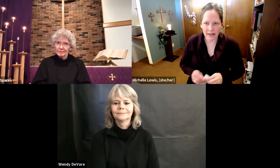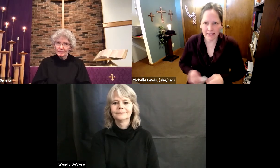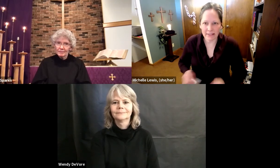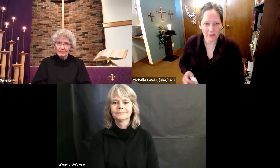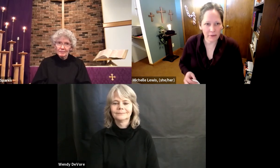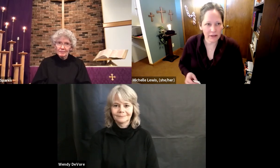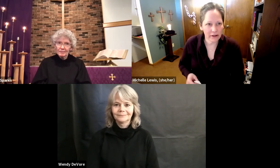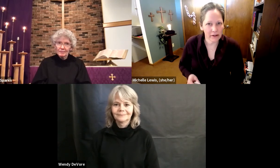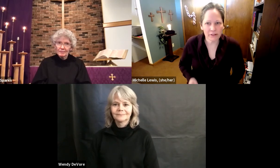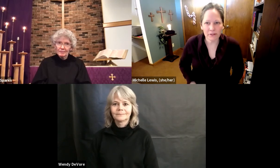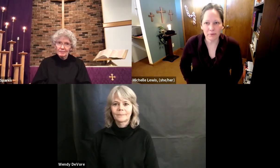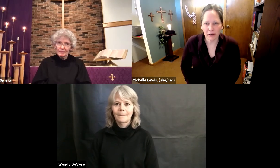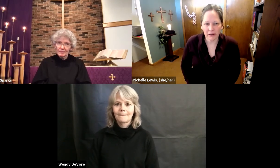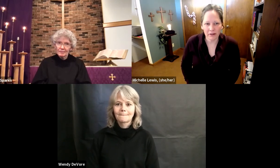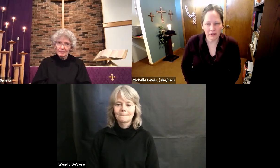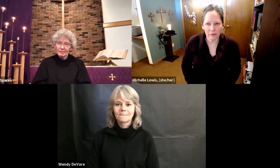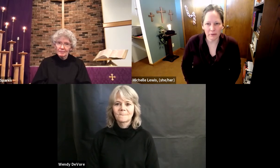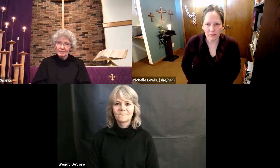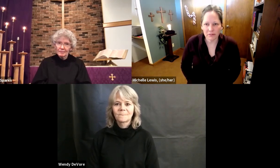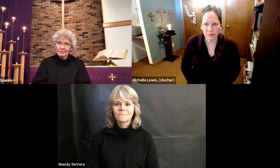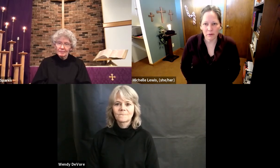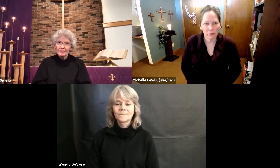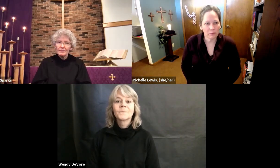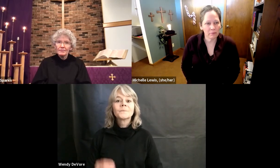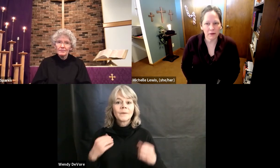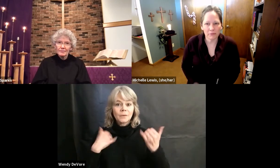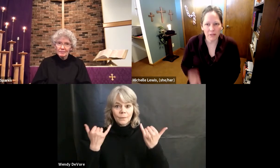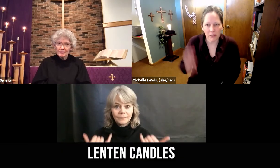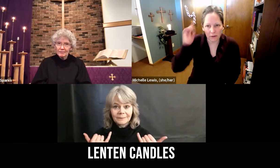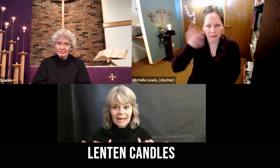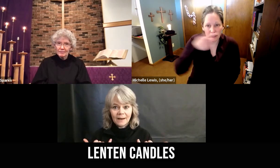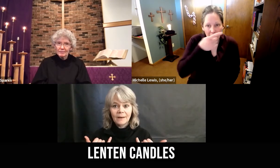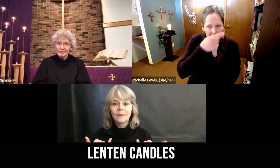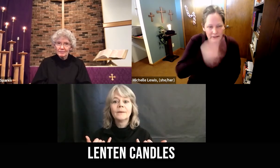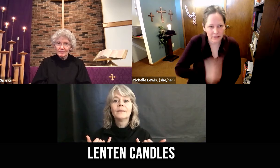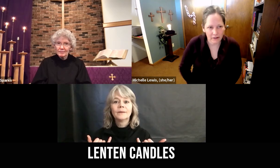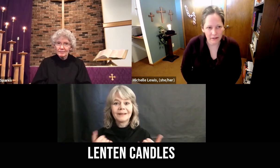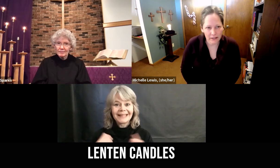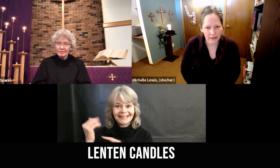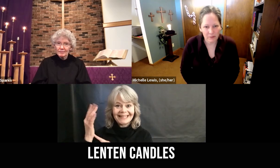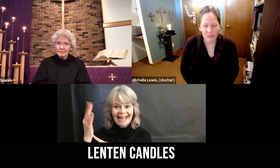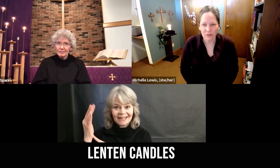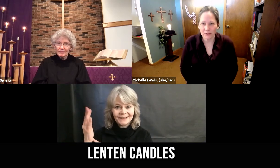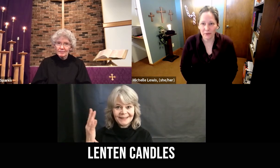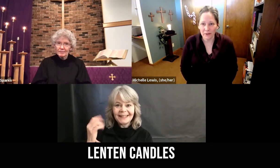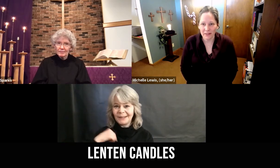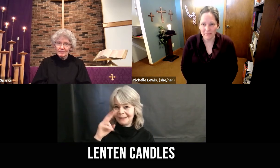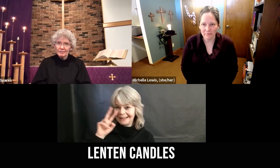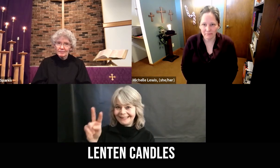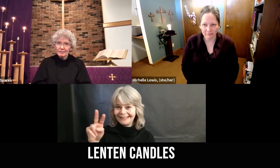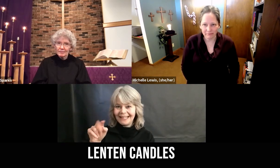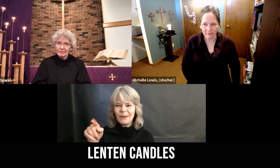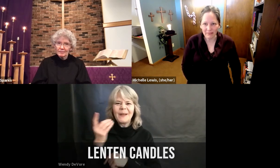All right, we are to the point of our worship service where we talk about the candles that are in the picture with